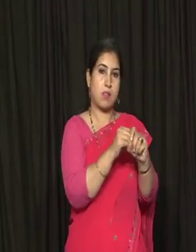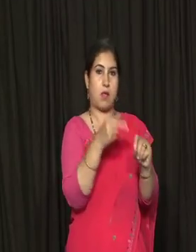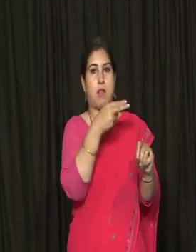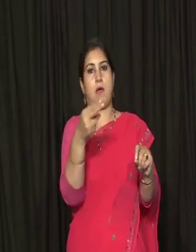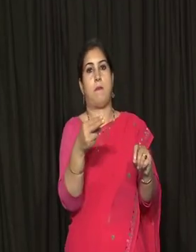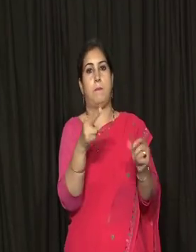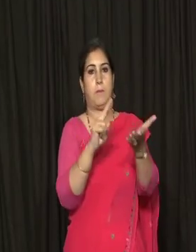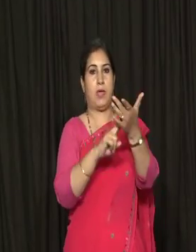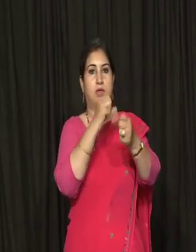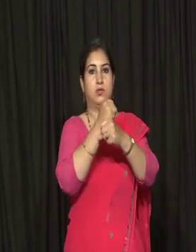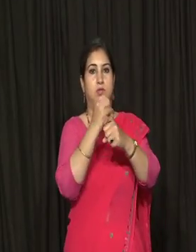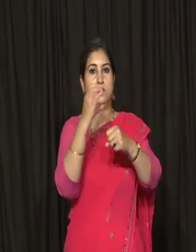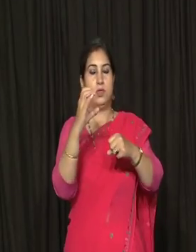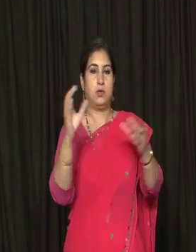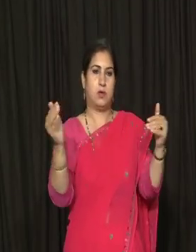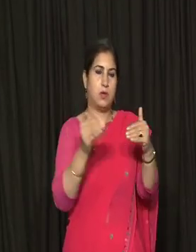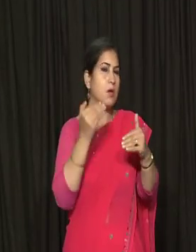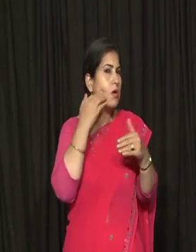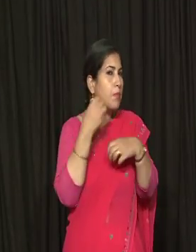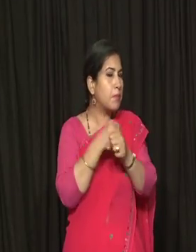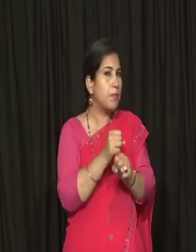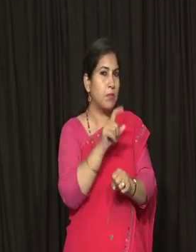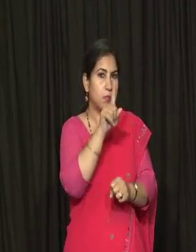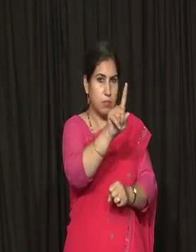which was formed in the year 1866.